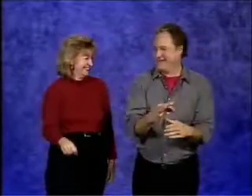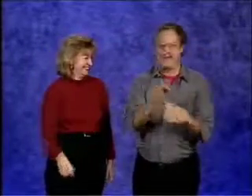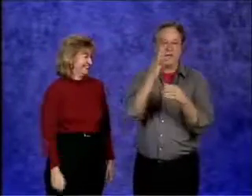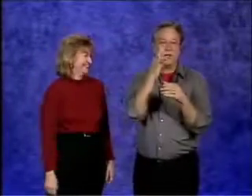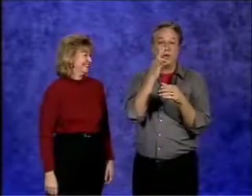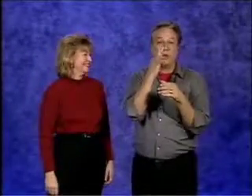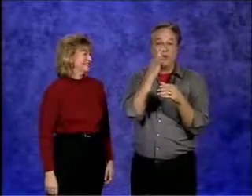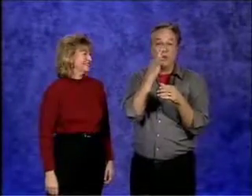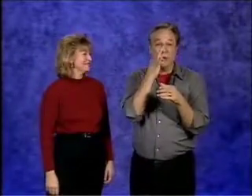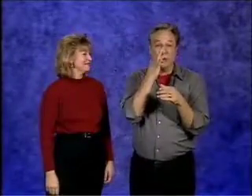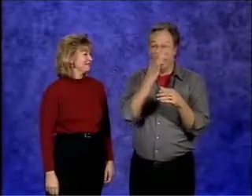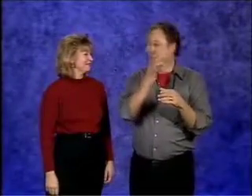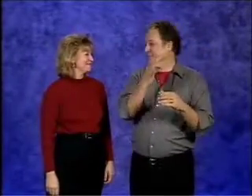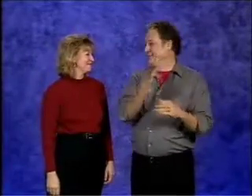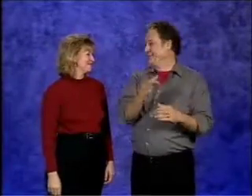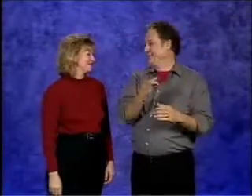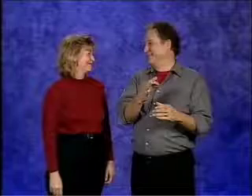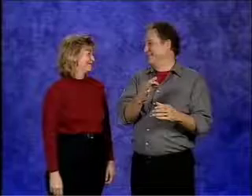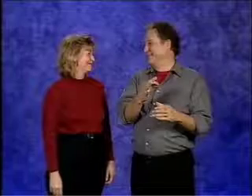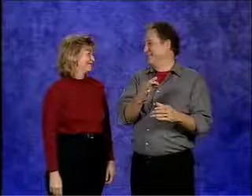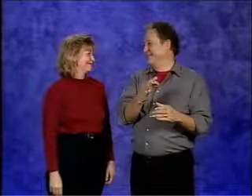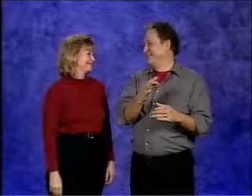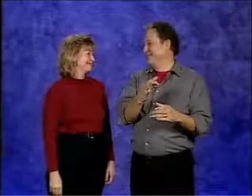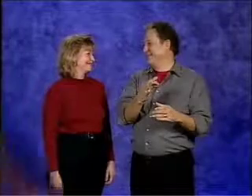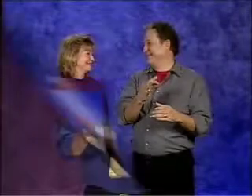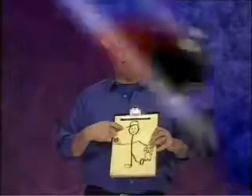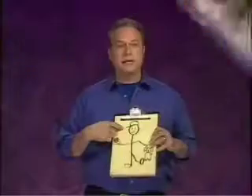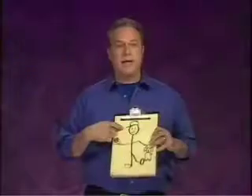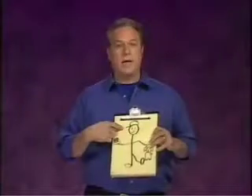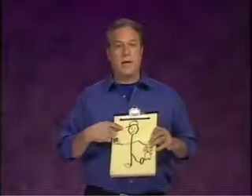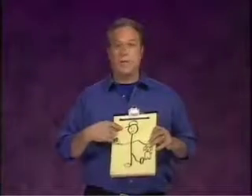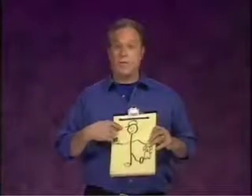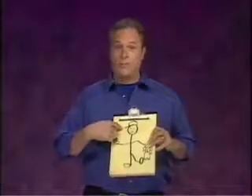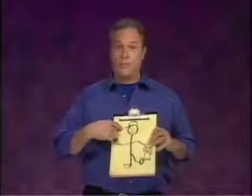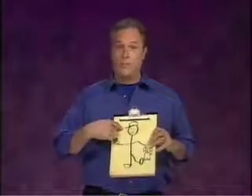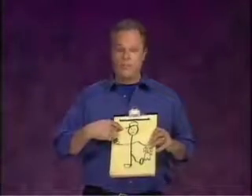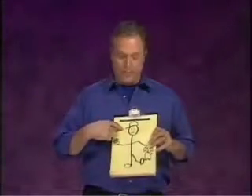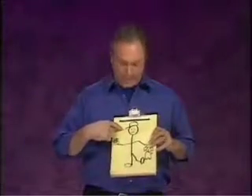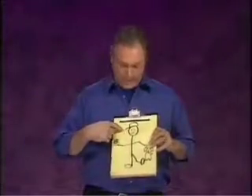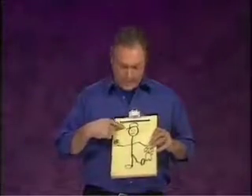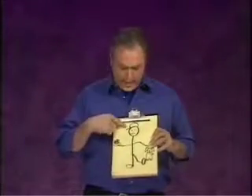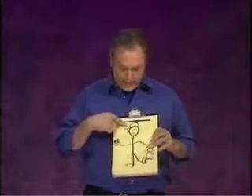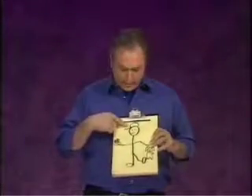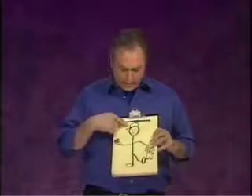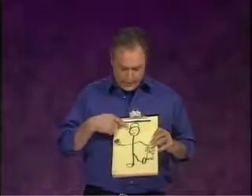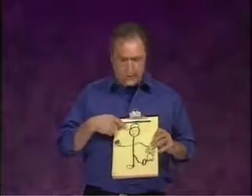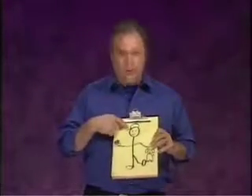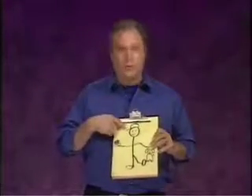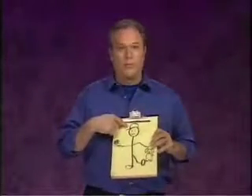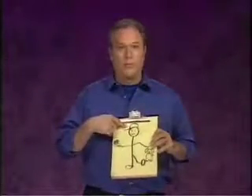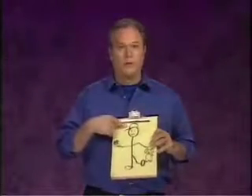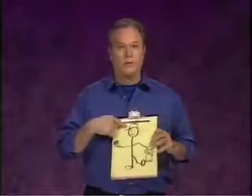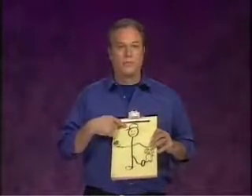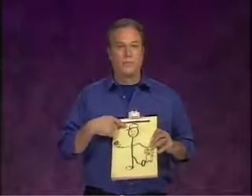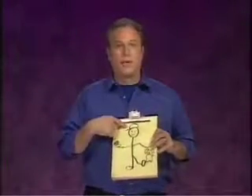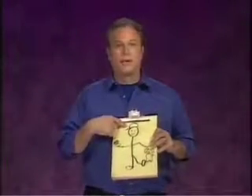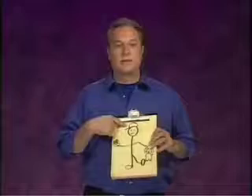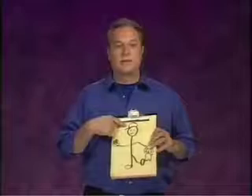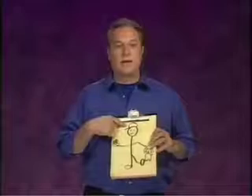is different from a hose or a straw. In lesson 4, we showed you many signs for things that are just one piece of the visual